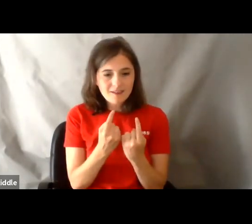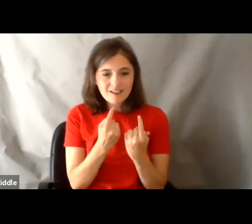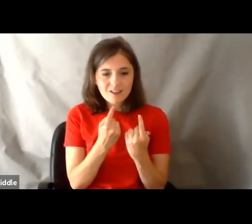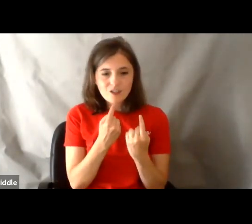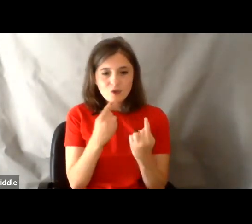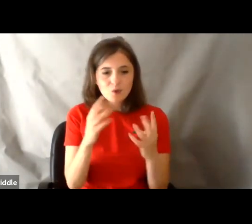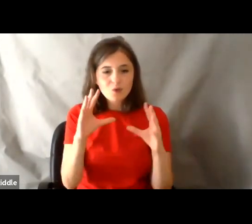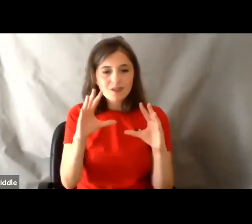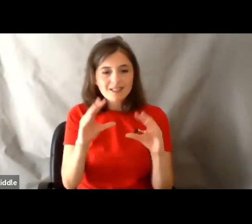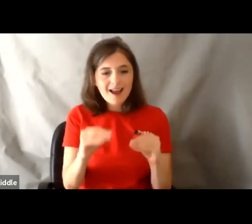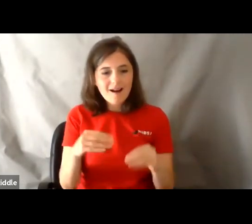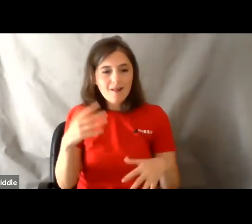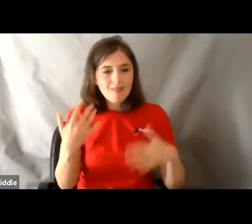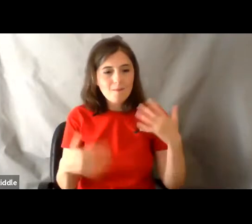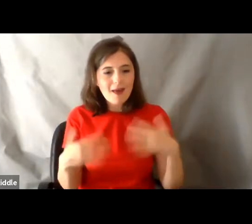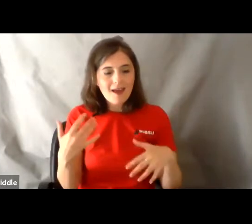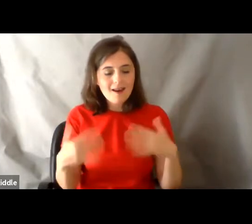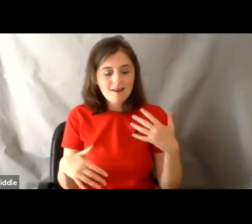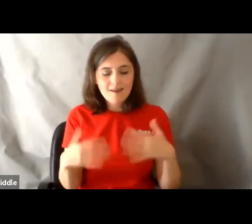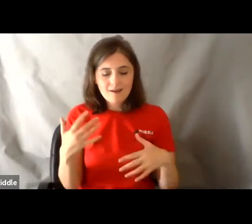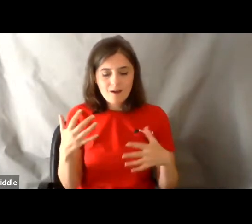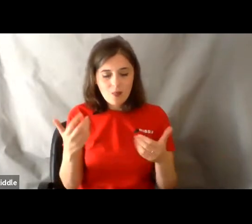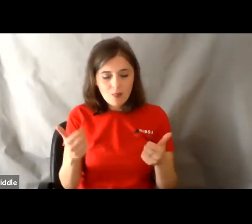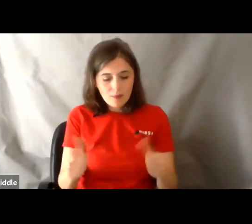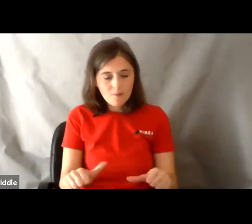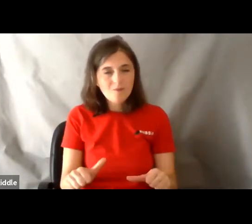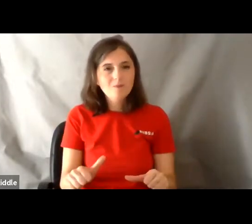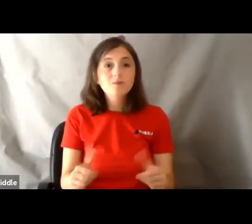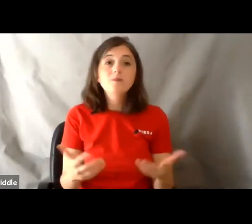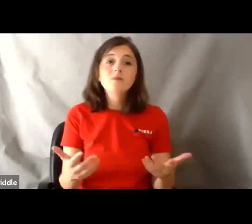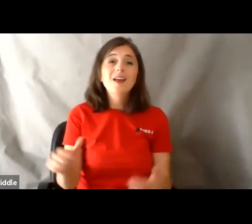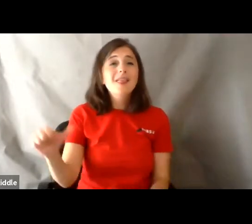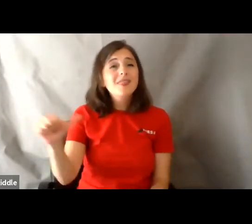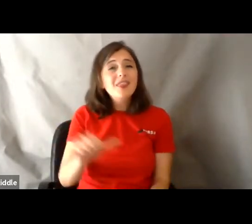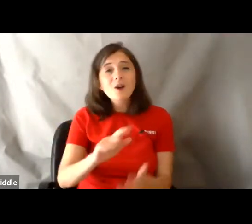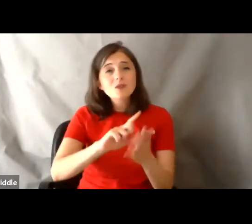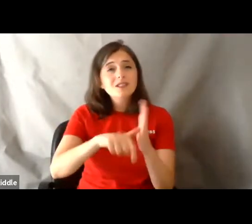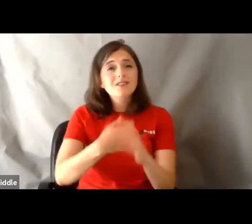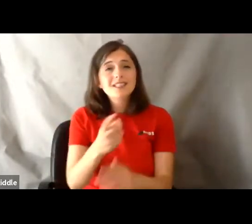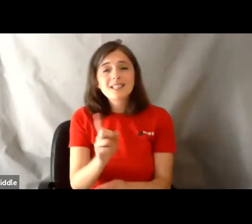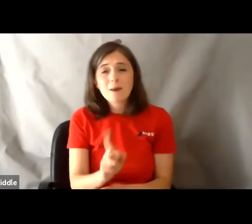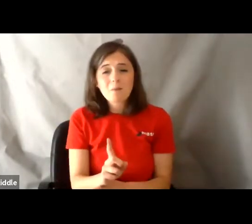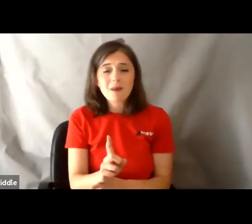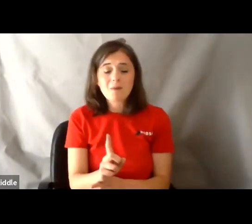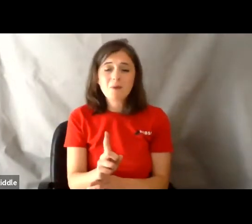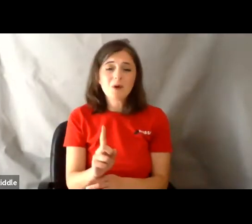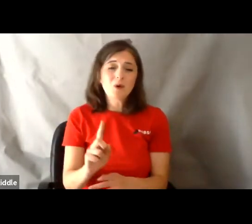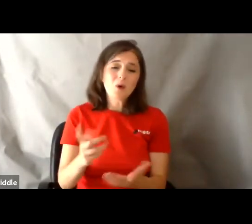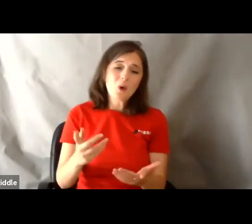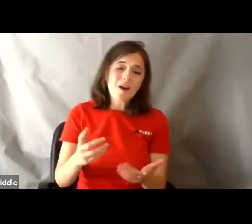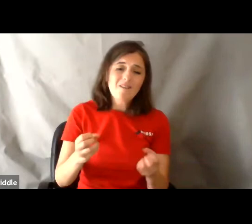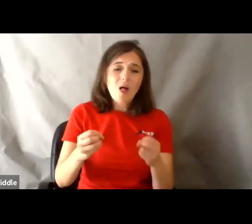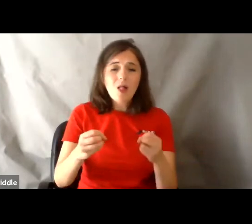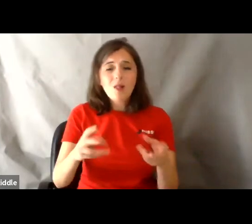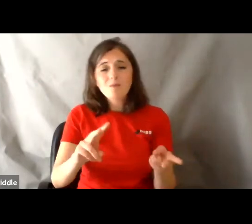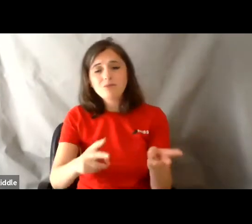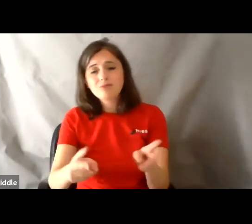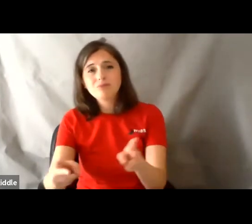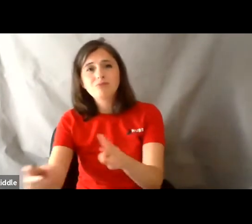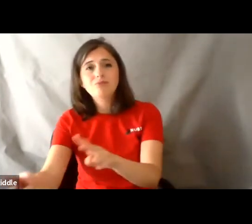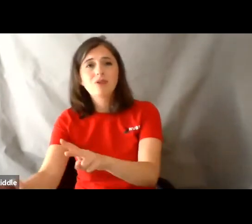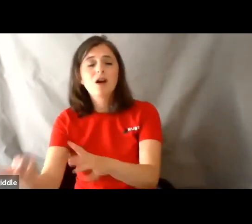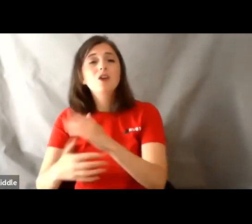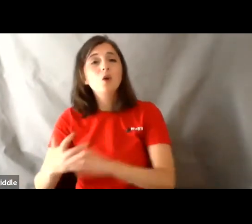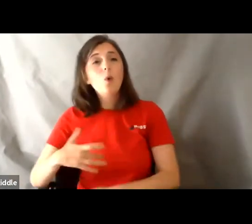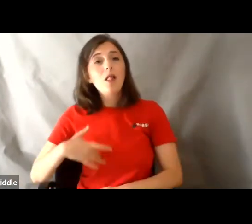pain away. To the thousands of disabled people who have lost their lives, you will live on through